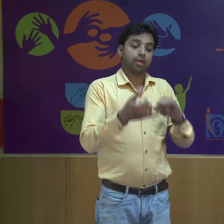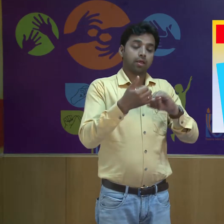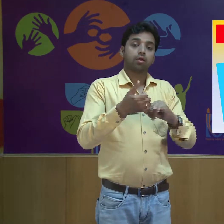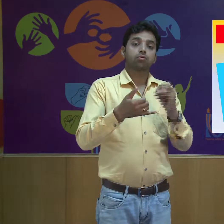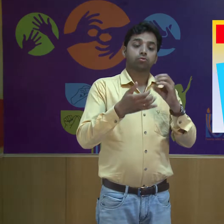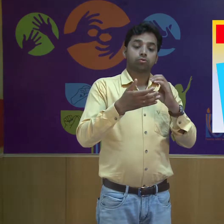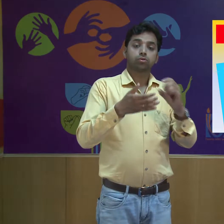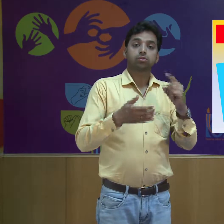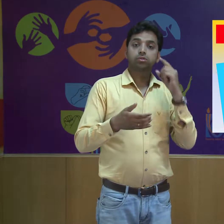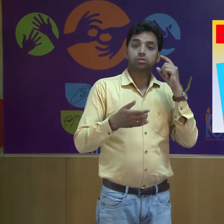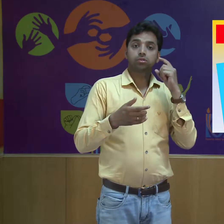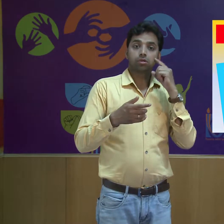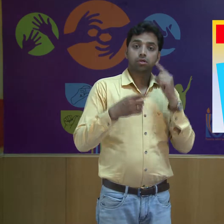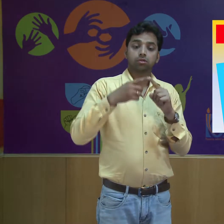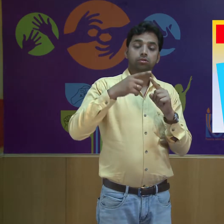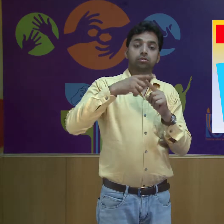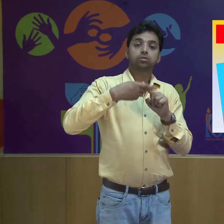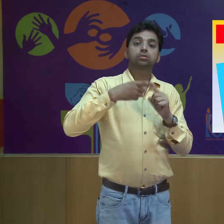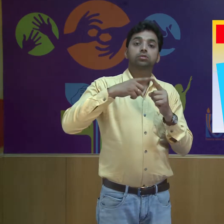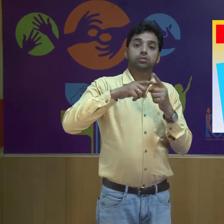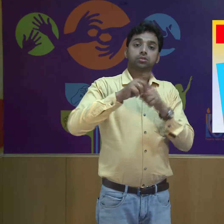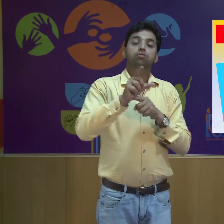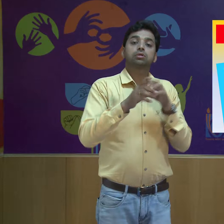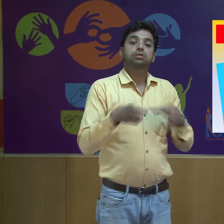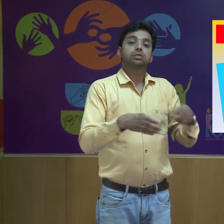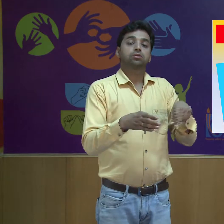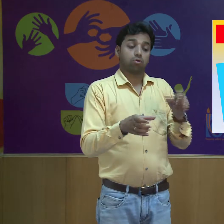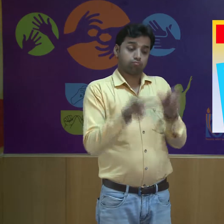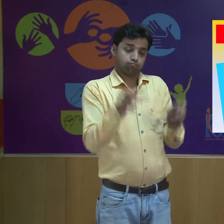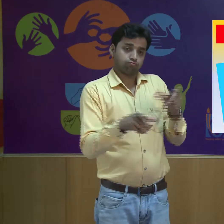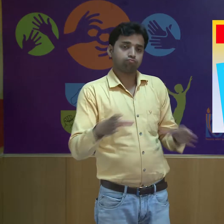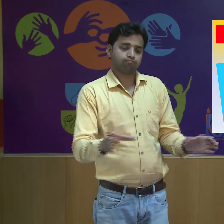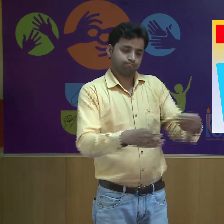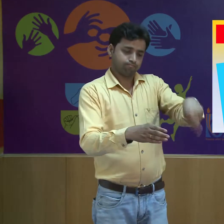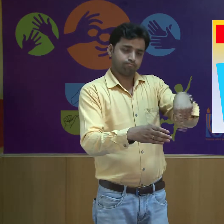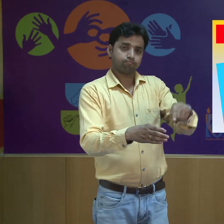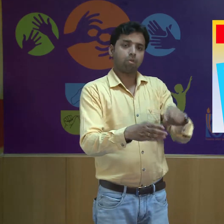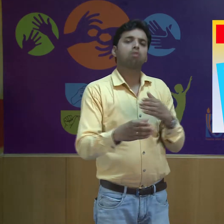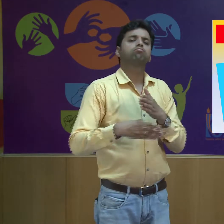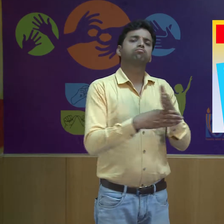A society is a group of people who share the same culture,